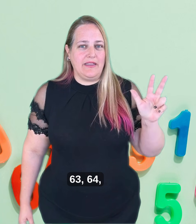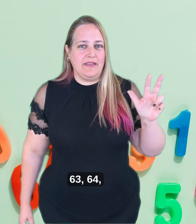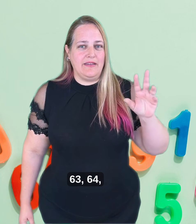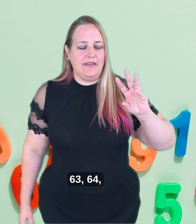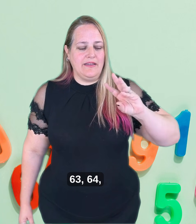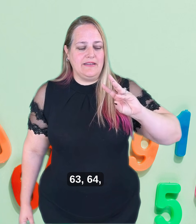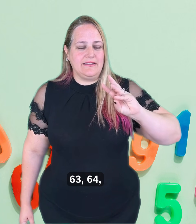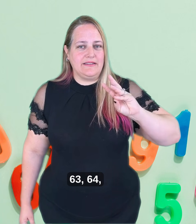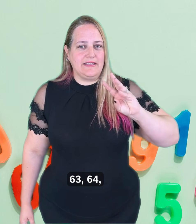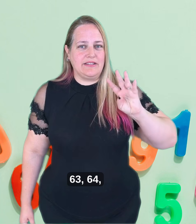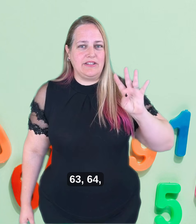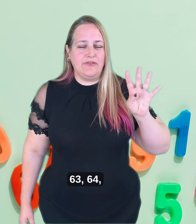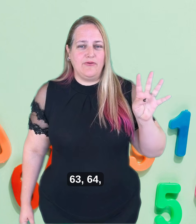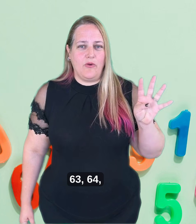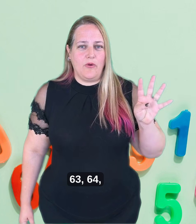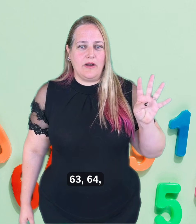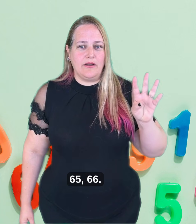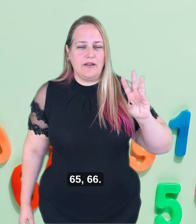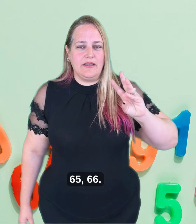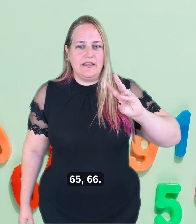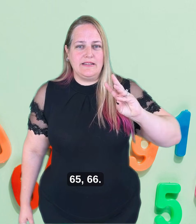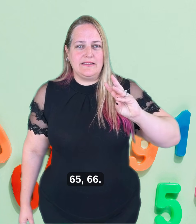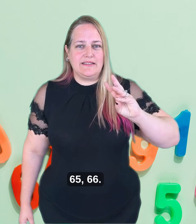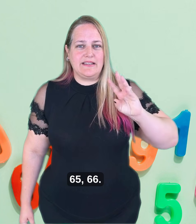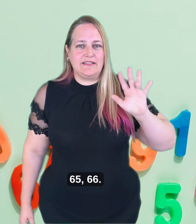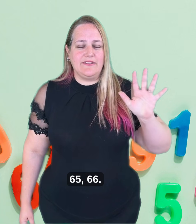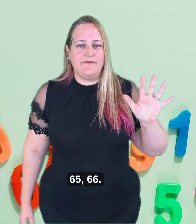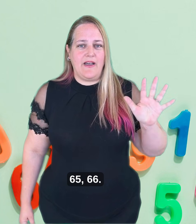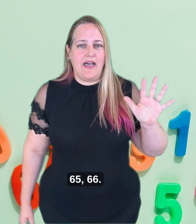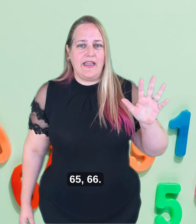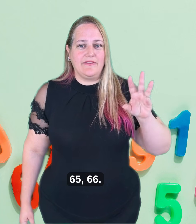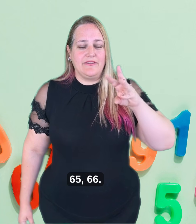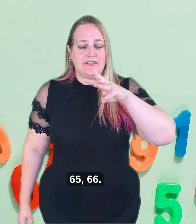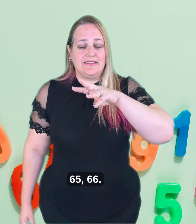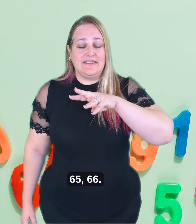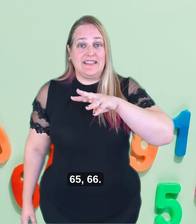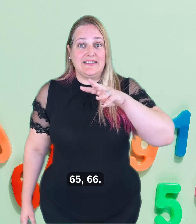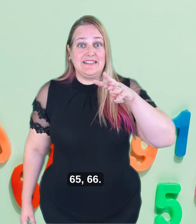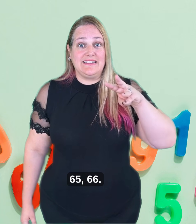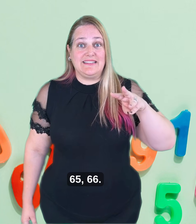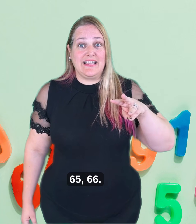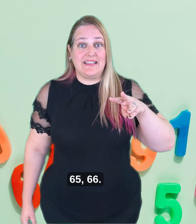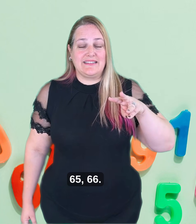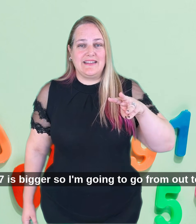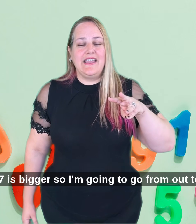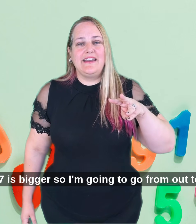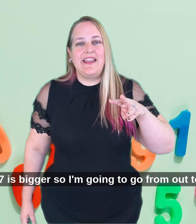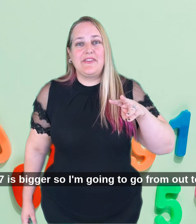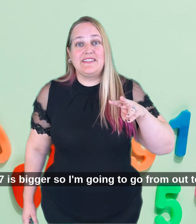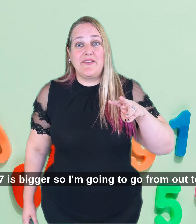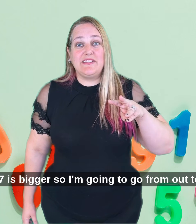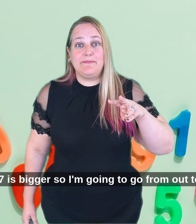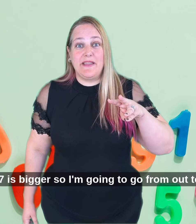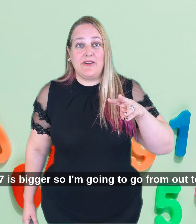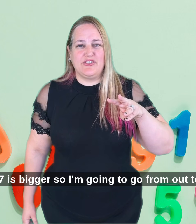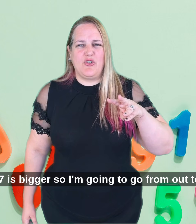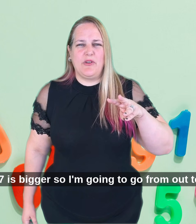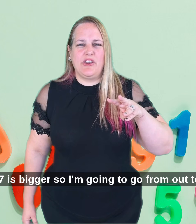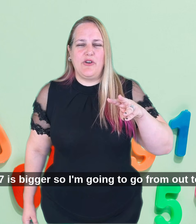63, 64, 65, 66. Now the 7's bigger, so I'm going to go